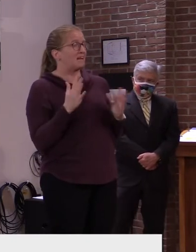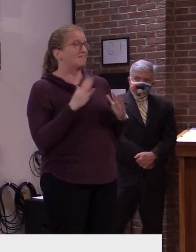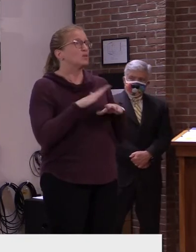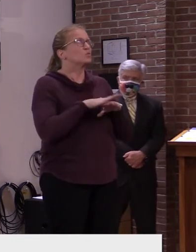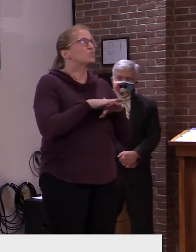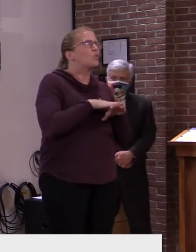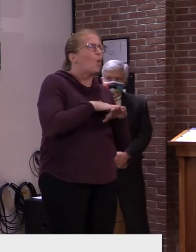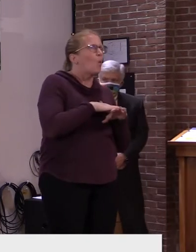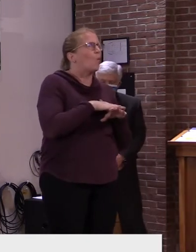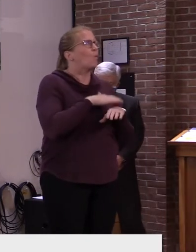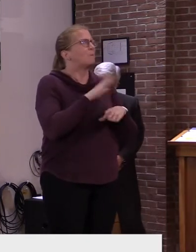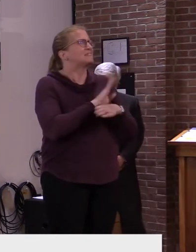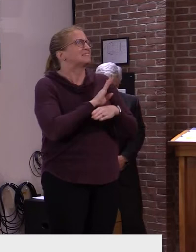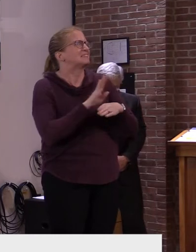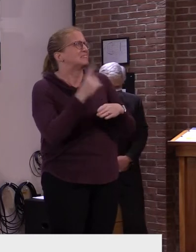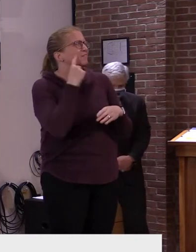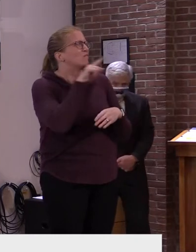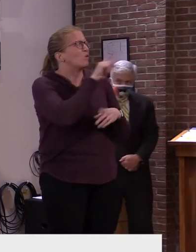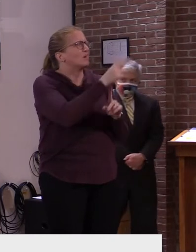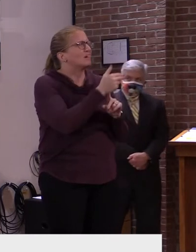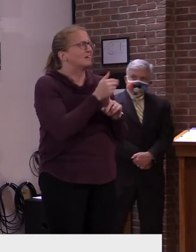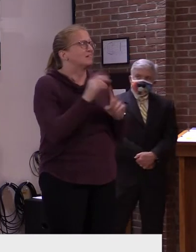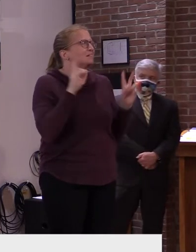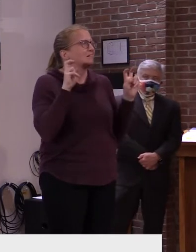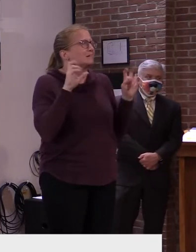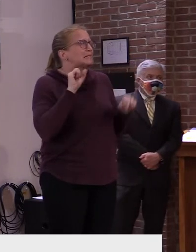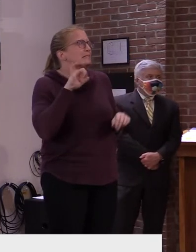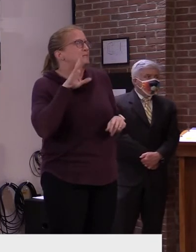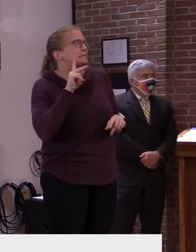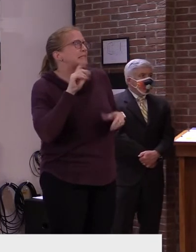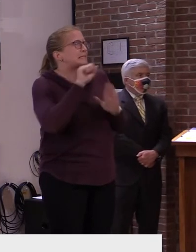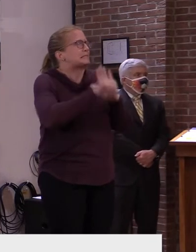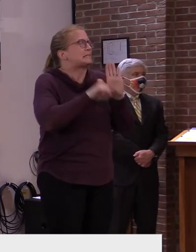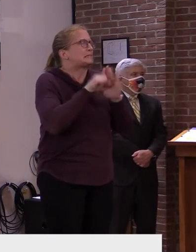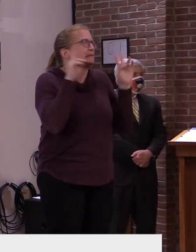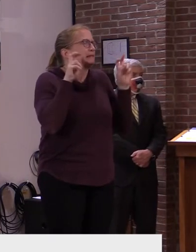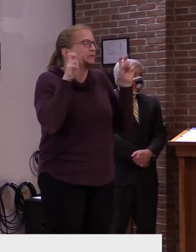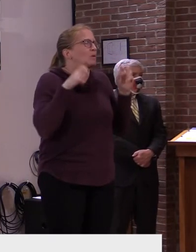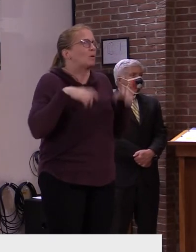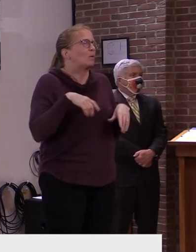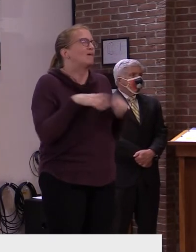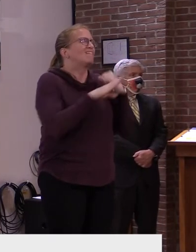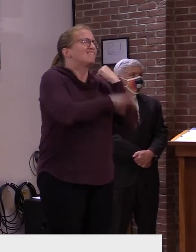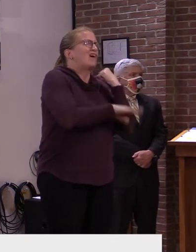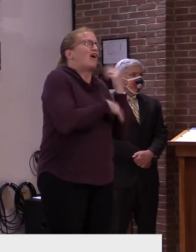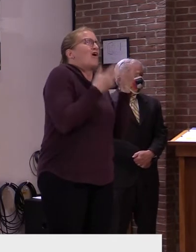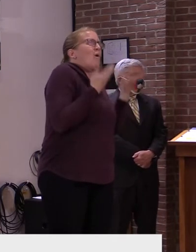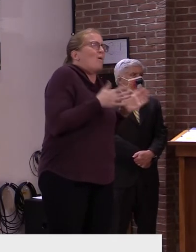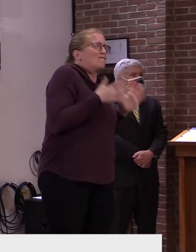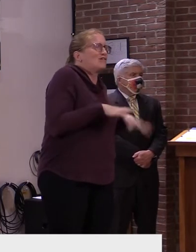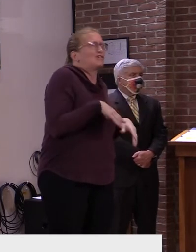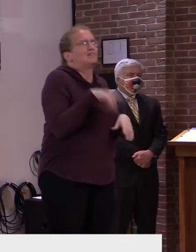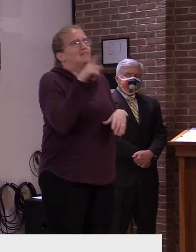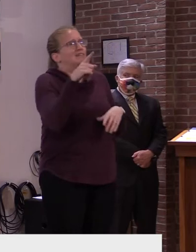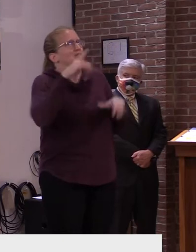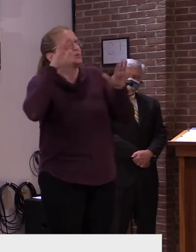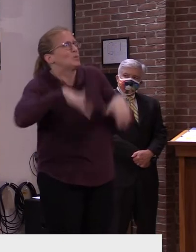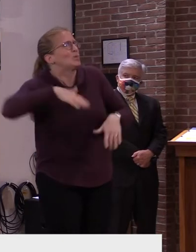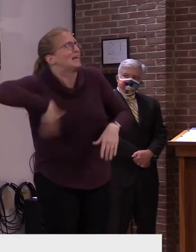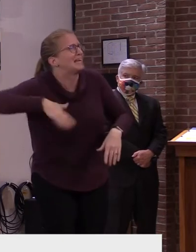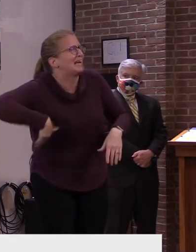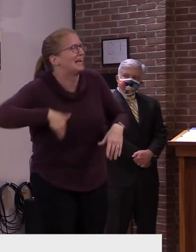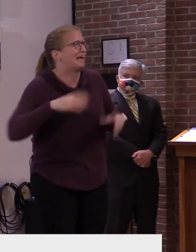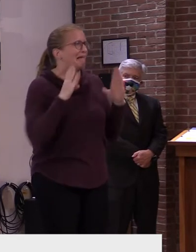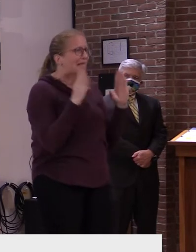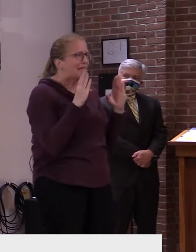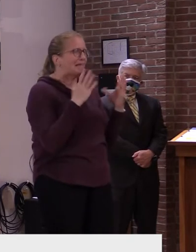industry in particular, stick season, so to speak, in Vermont. If we can take these steps now, maybe we